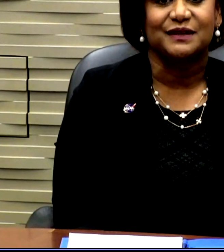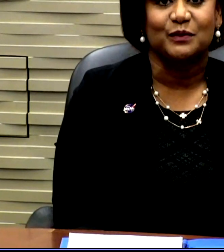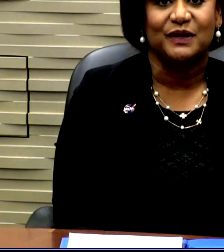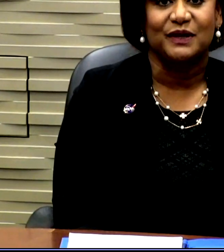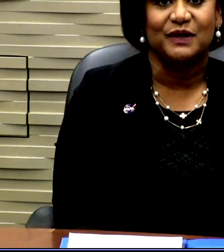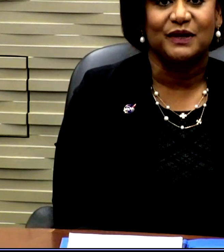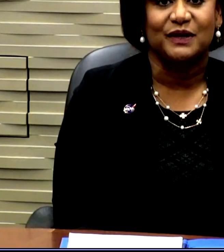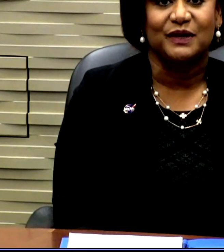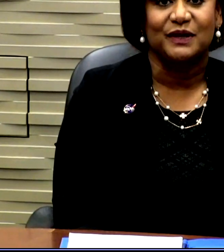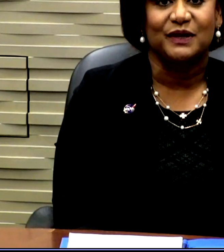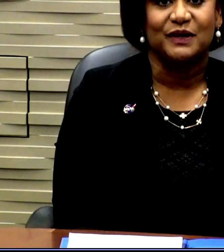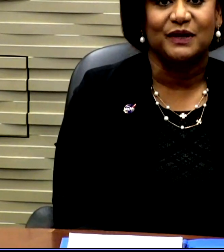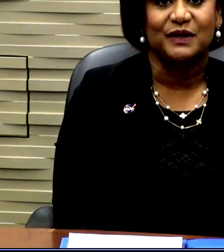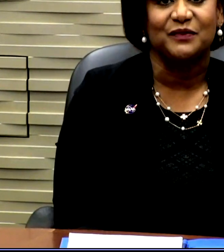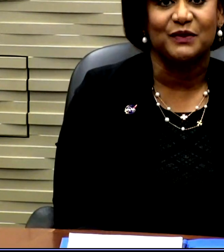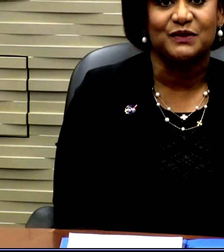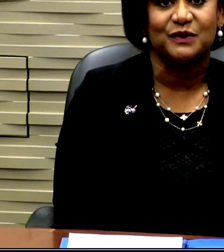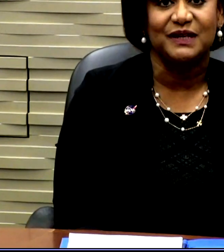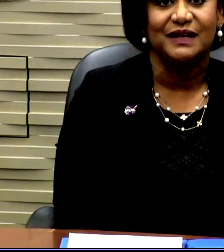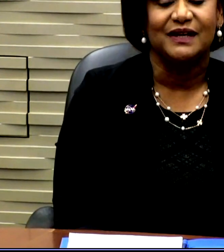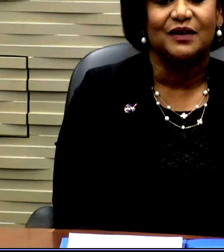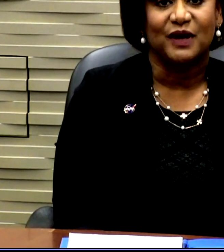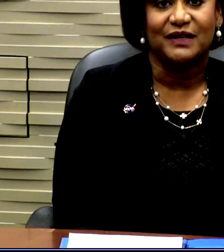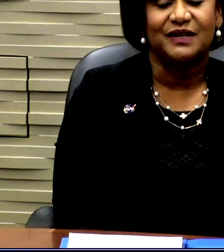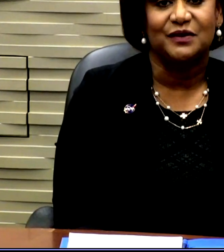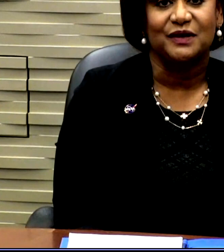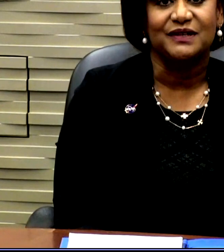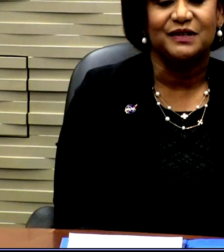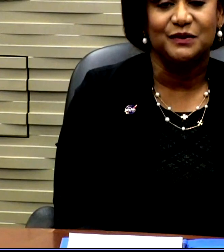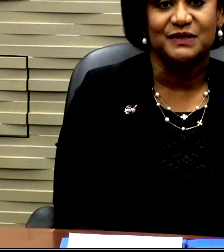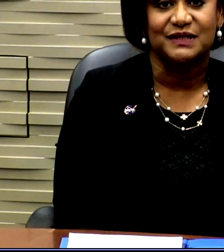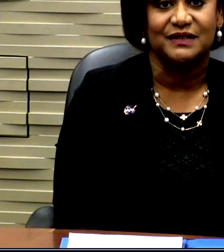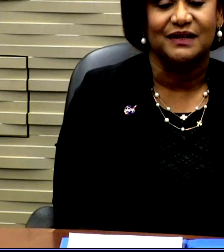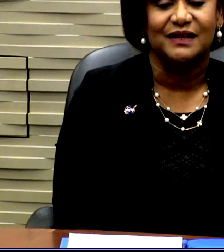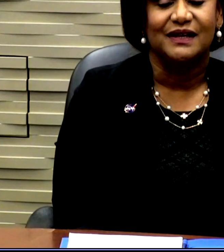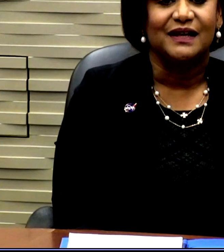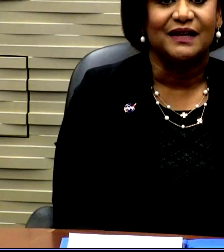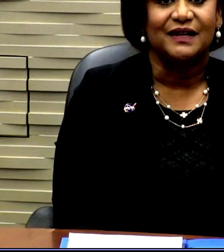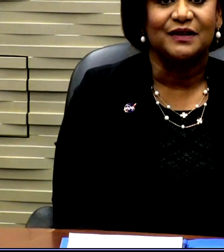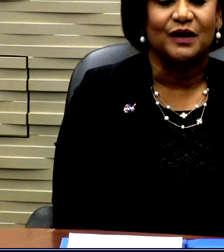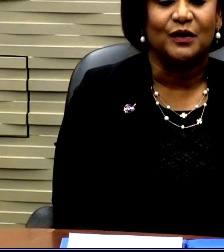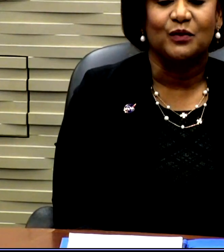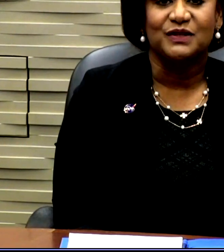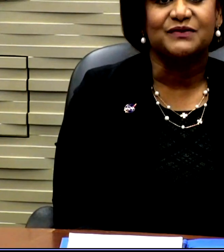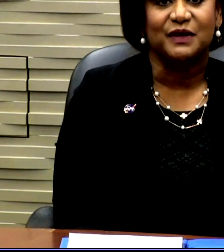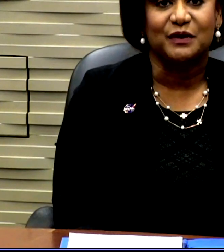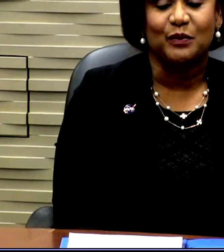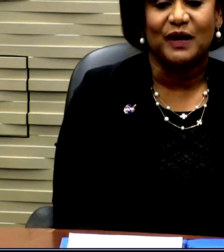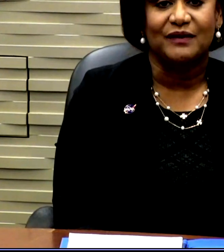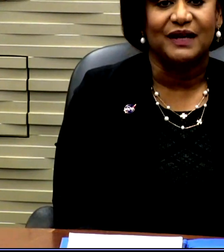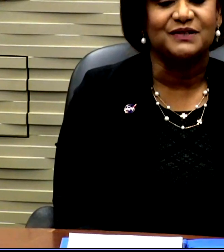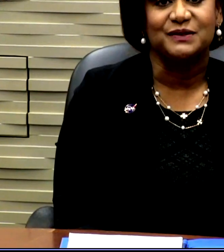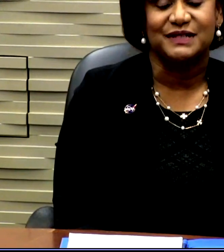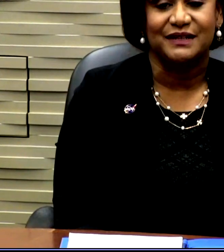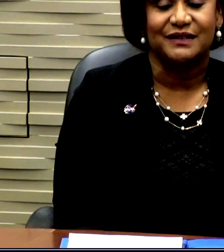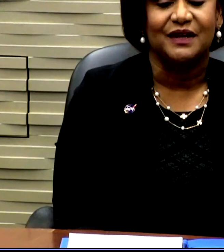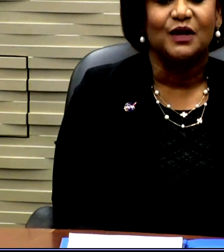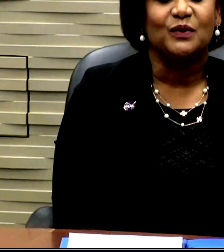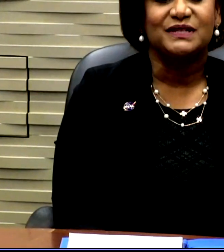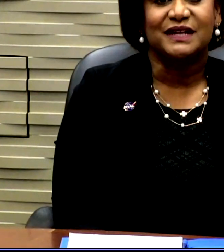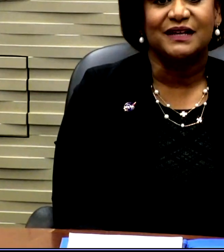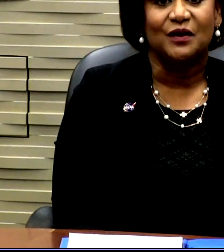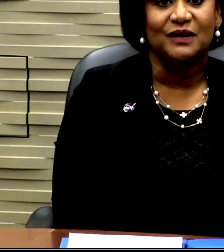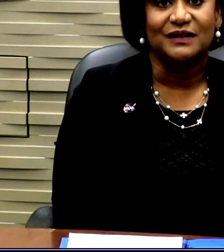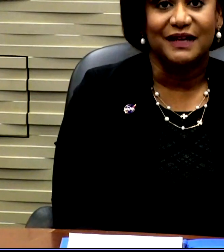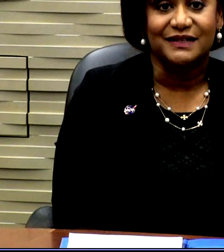is celebrating our 60th anniversary right here in Houston. And we're just very proud, as you said.